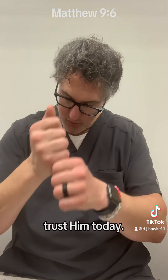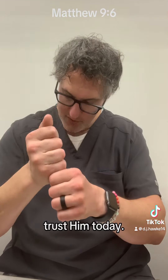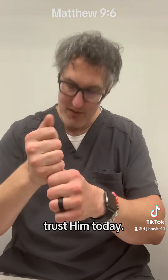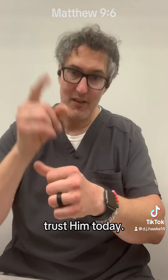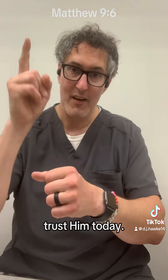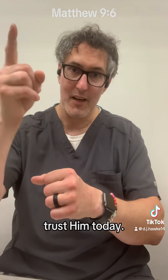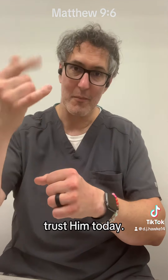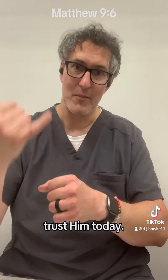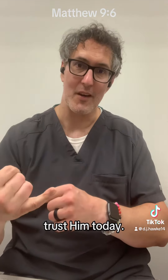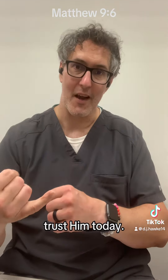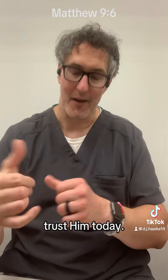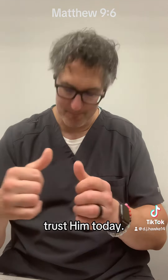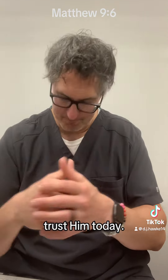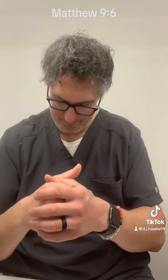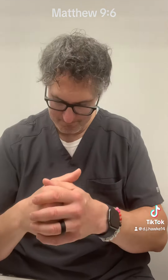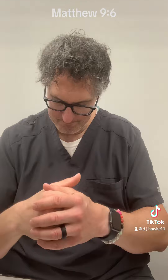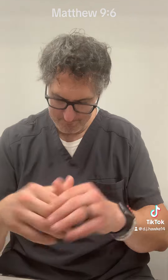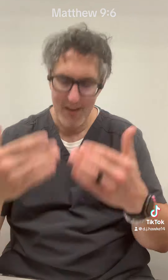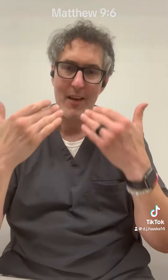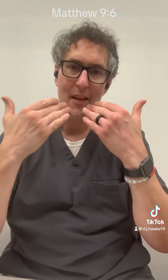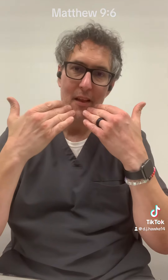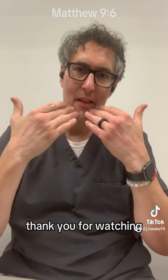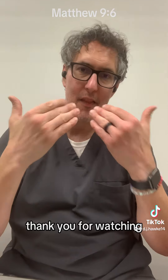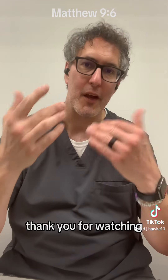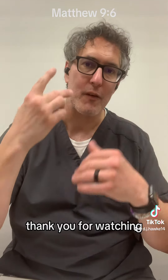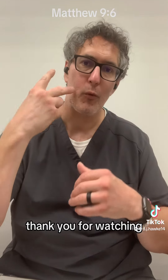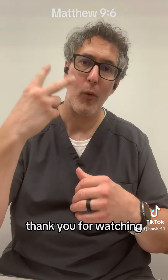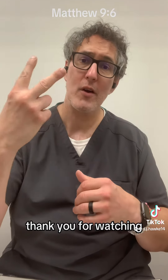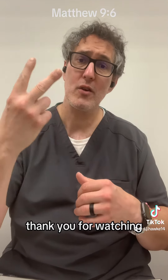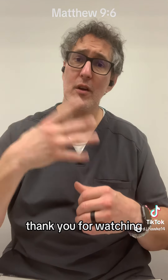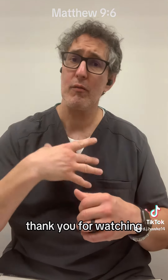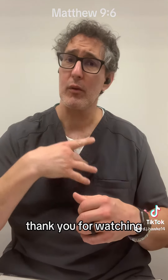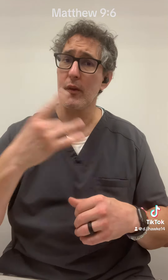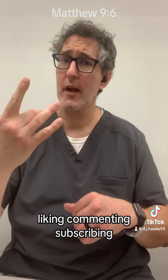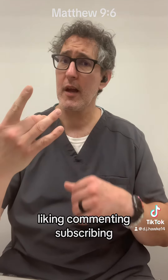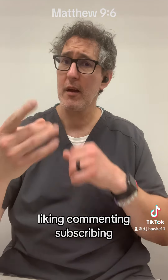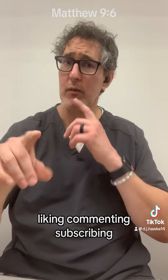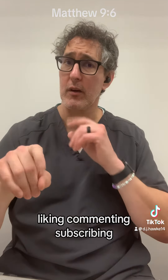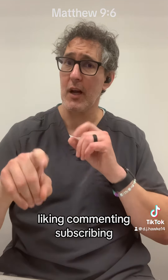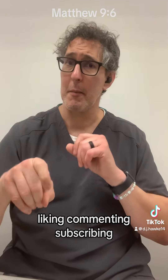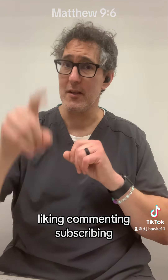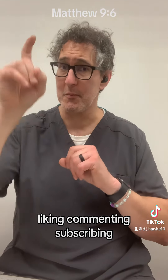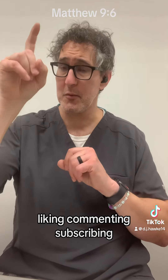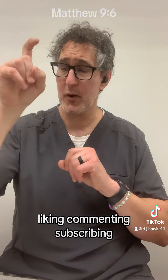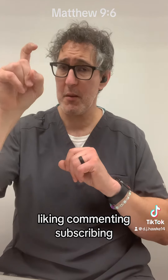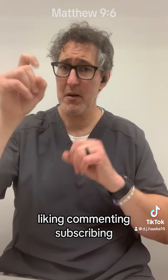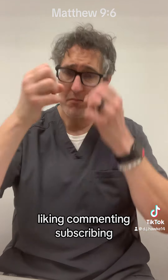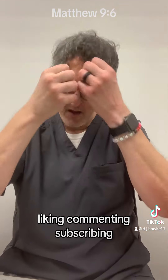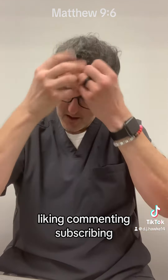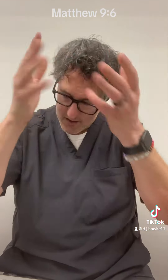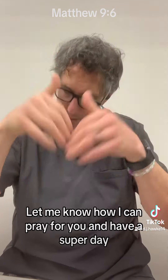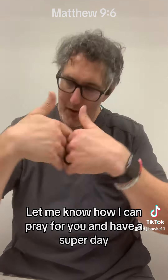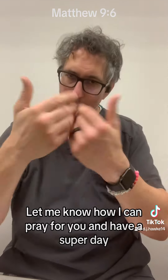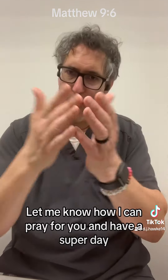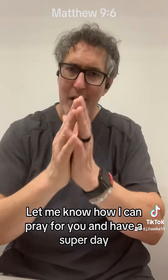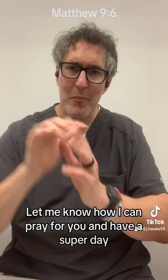Trust in him today. Thank you for watching, for liking, for commenting, subscribing. Let me know how I can.